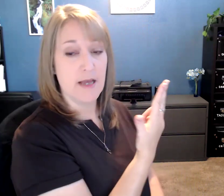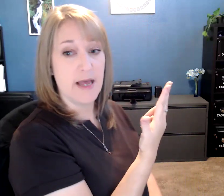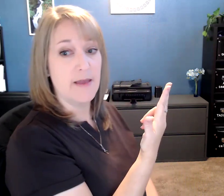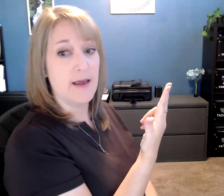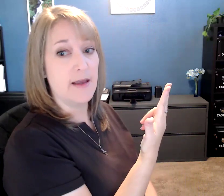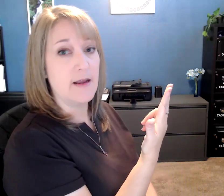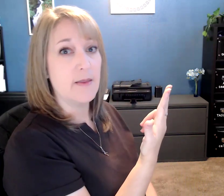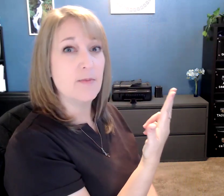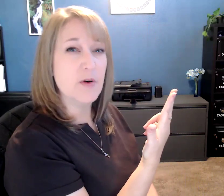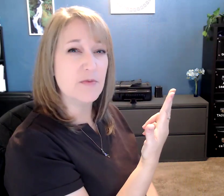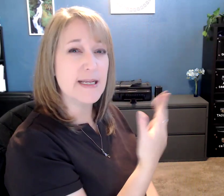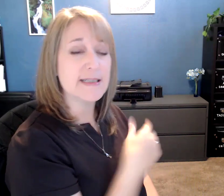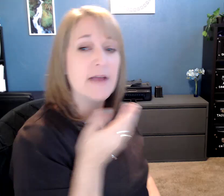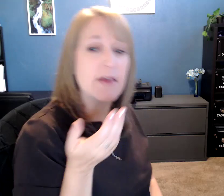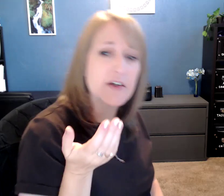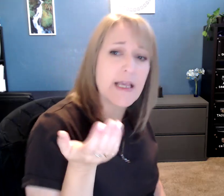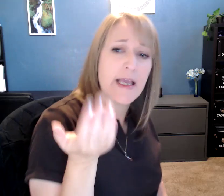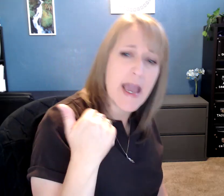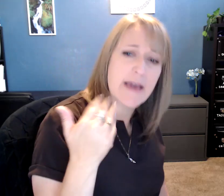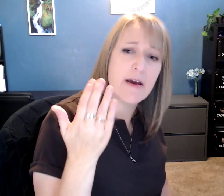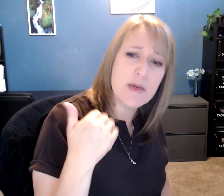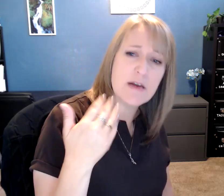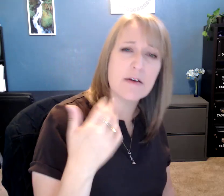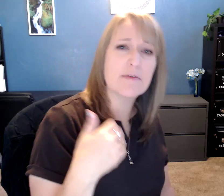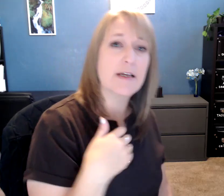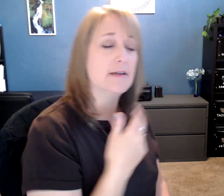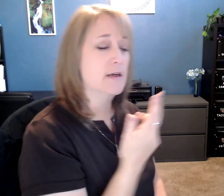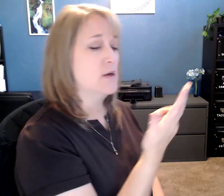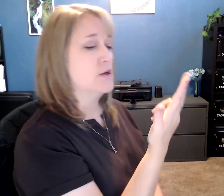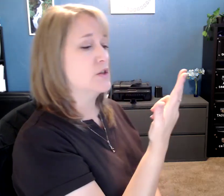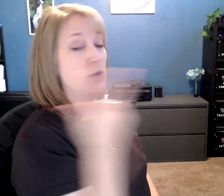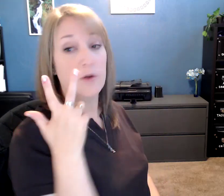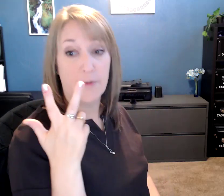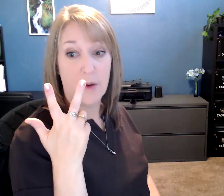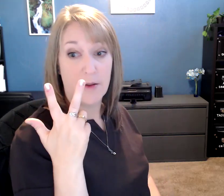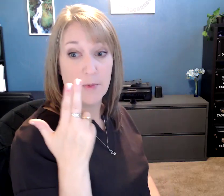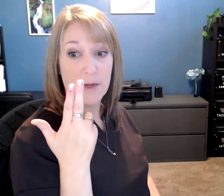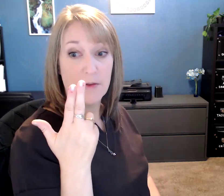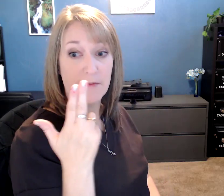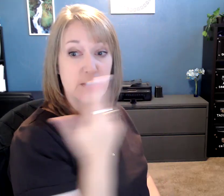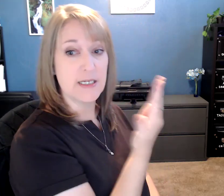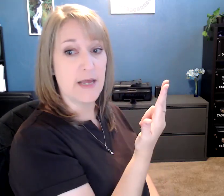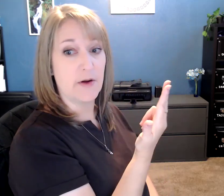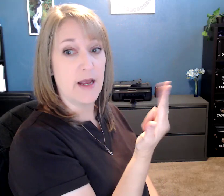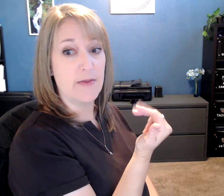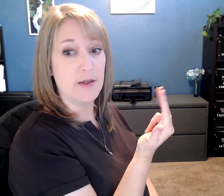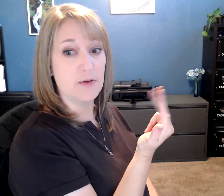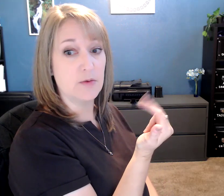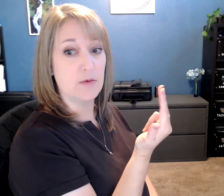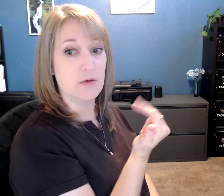and then the movement is kind of like you're saying, hey, come here, right? So you want a 3 with your fingers together, and then you do kind